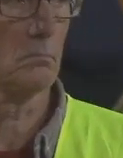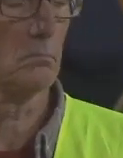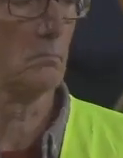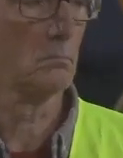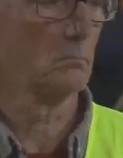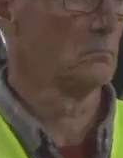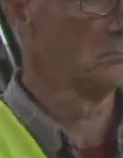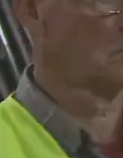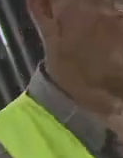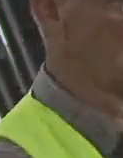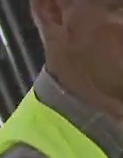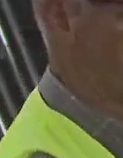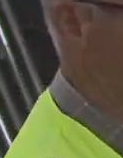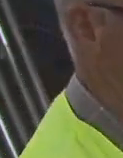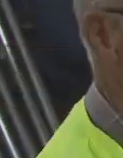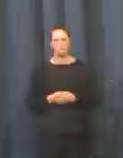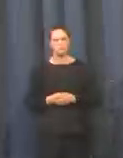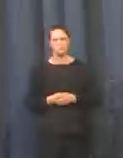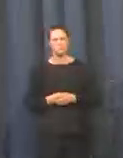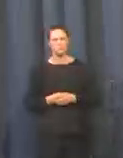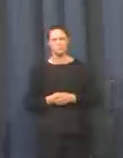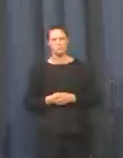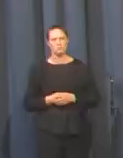is. Thank you.